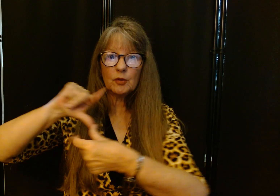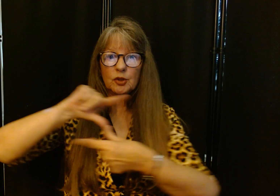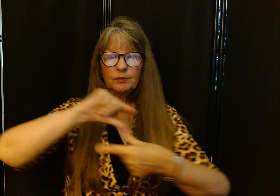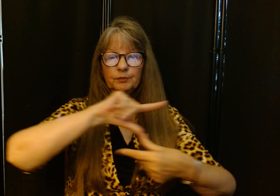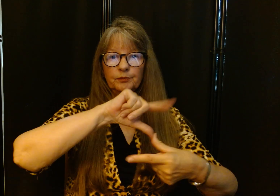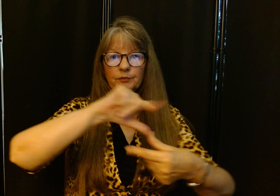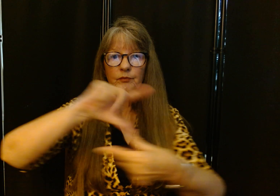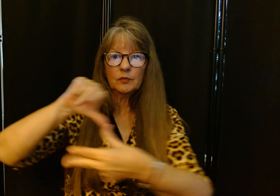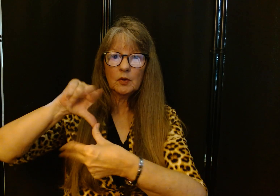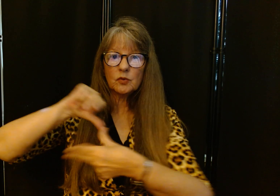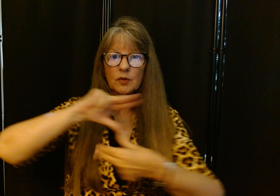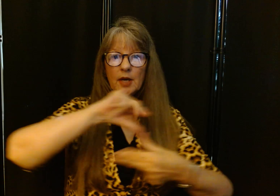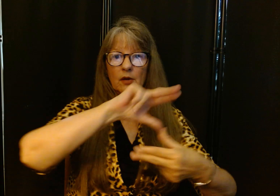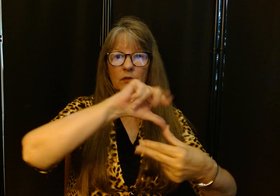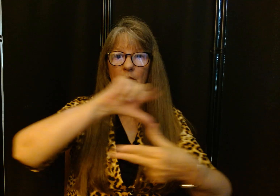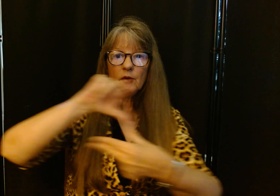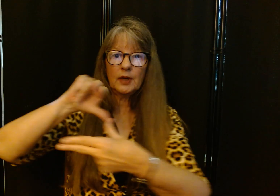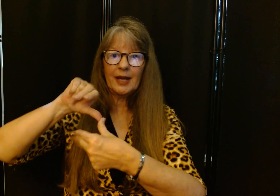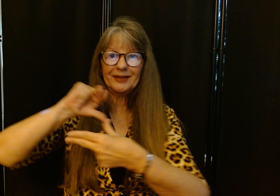motion. Tornado, hurricane.